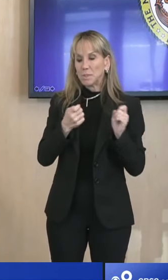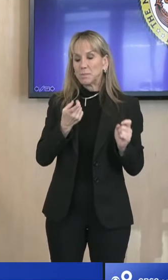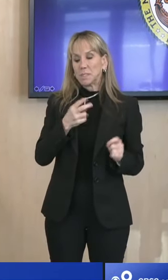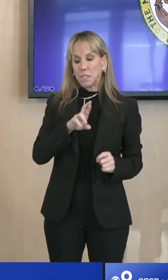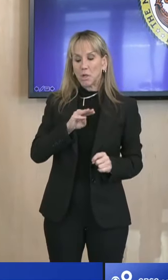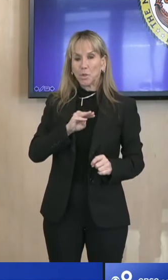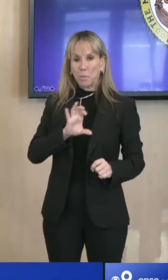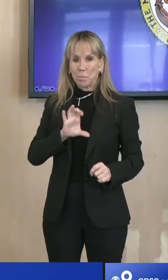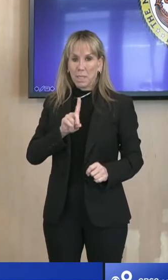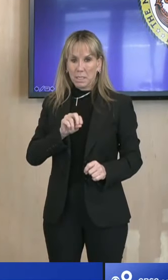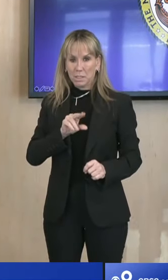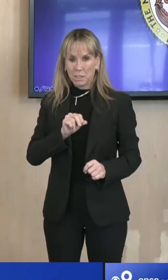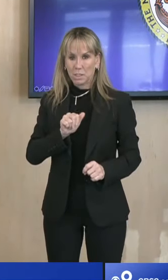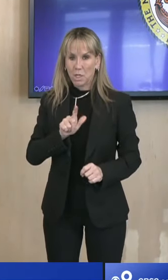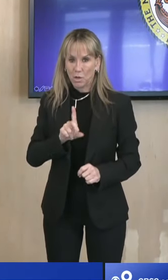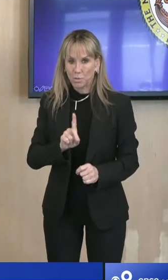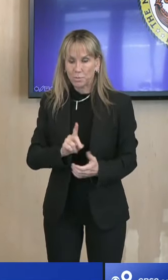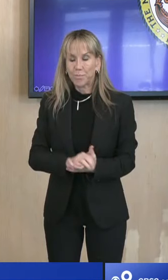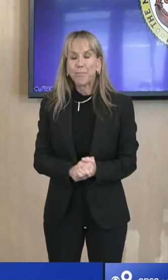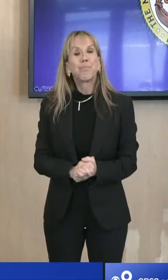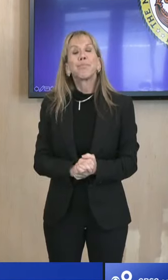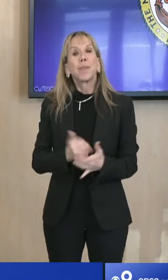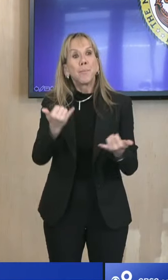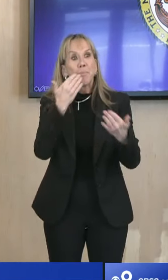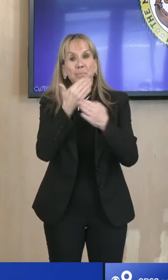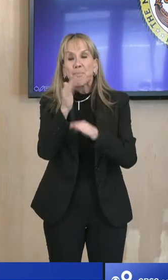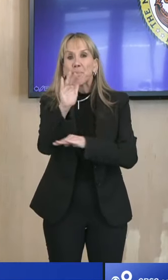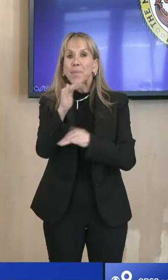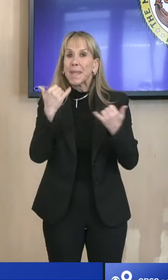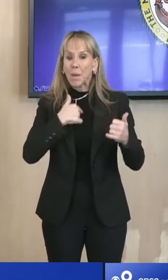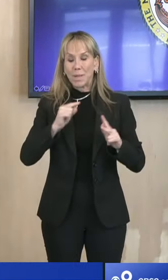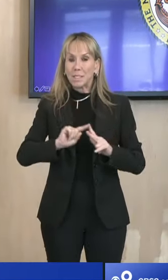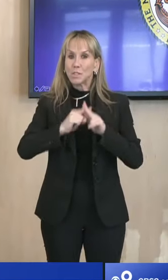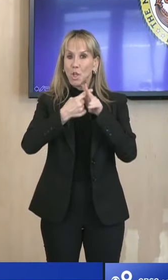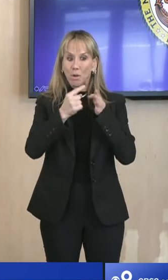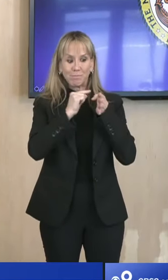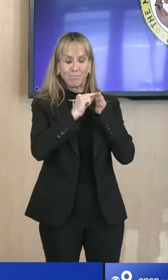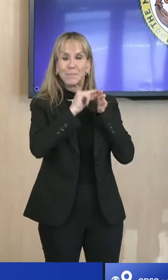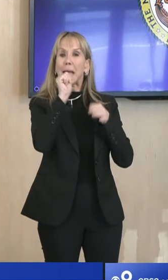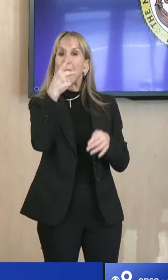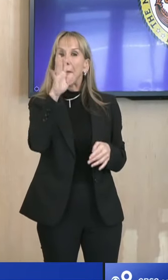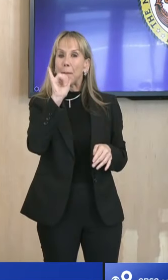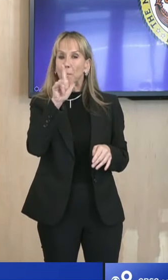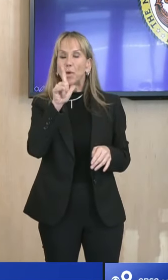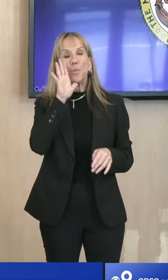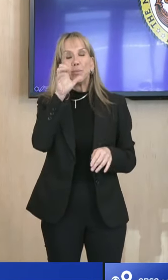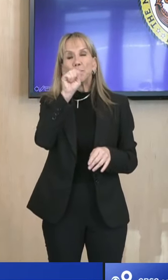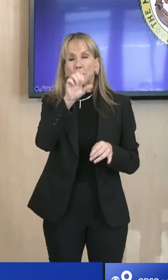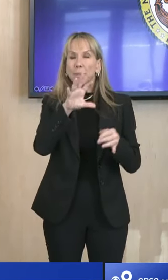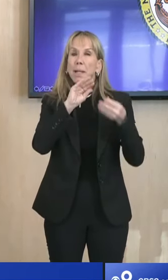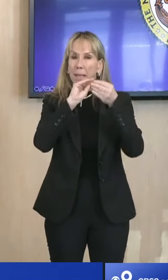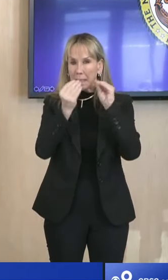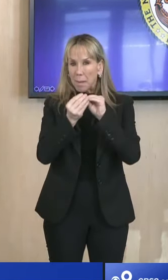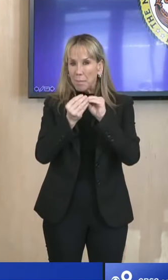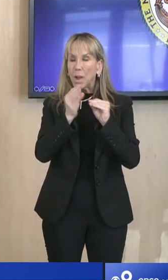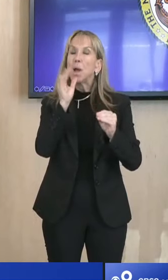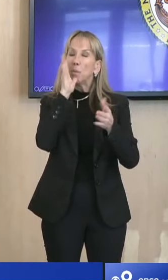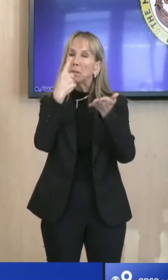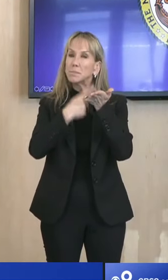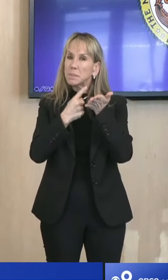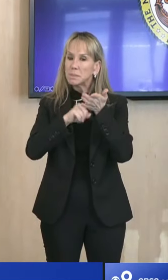Thank you. Good afternoon. As we start the month of April, we're going to go through our updates on numbers, and then we're going to talk a little bit about the